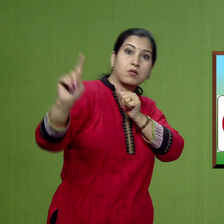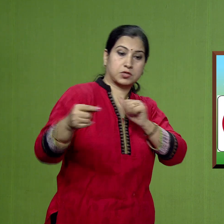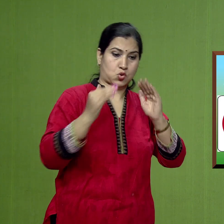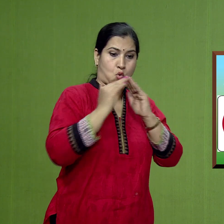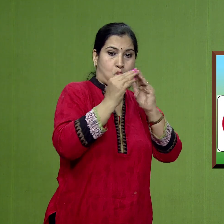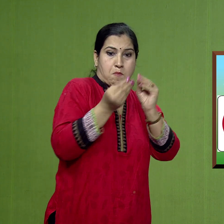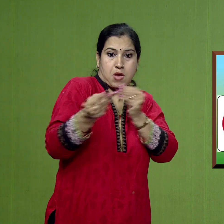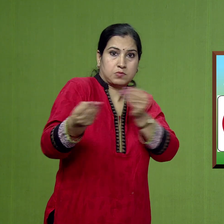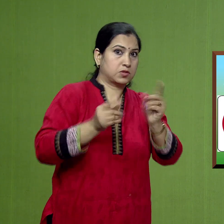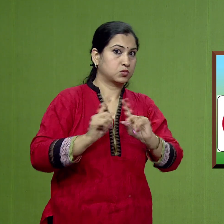areas.